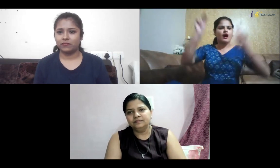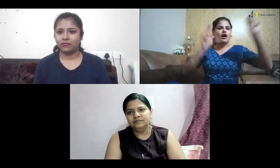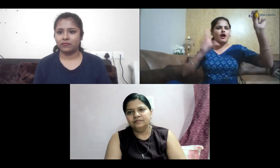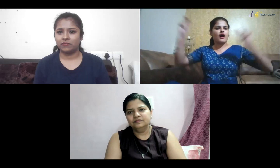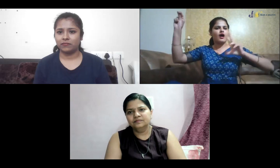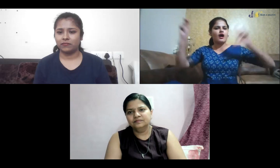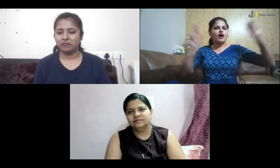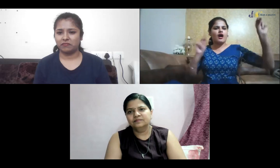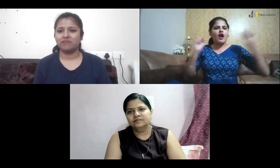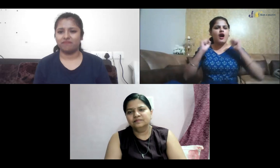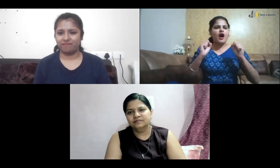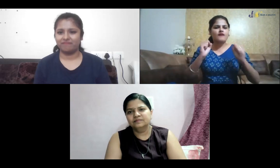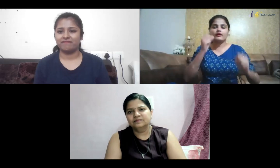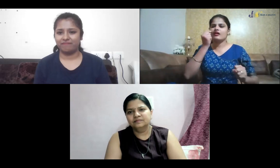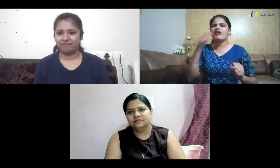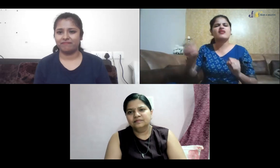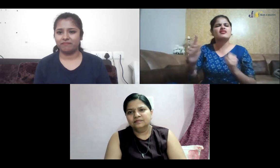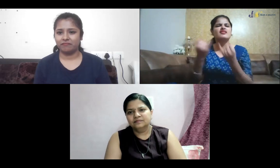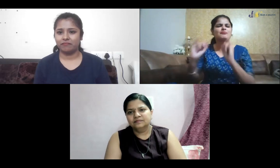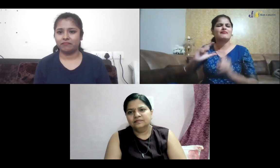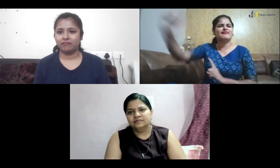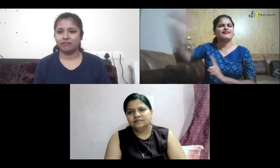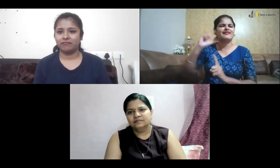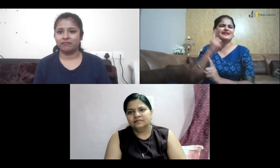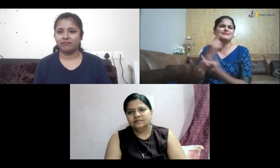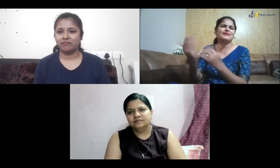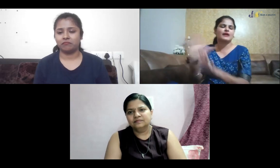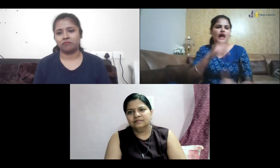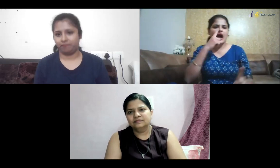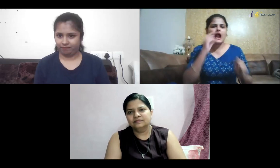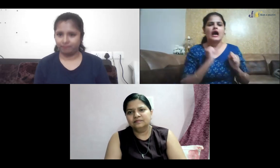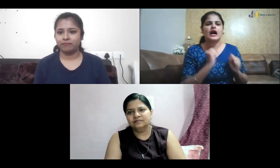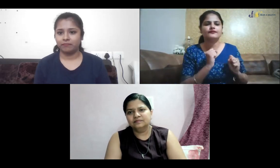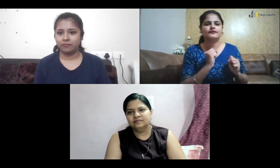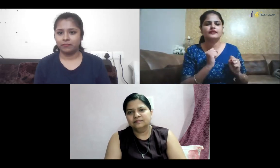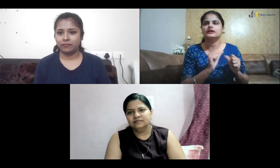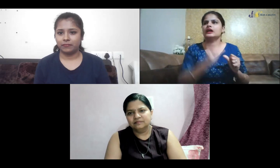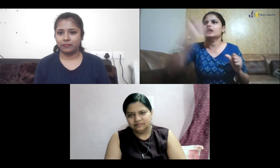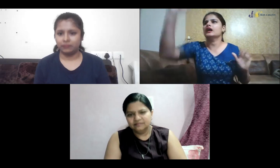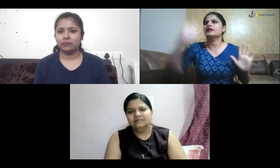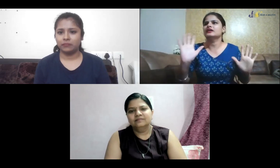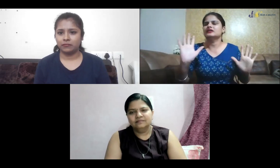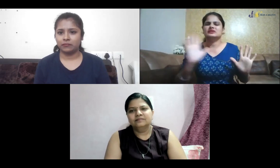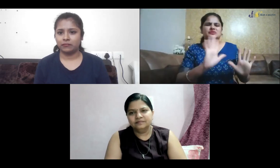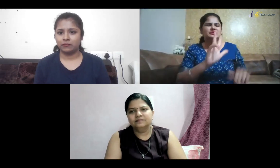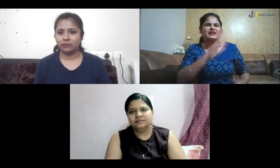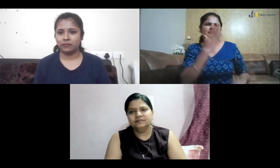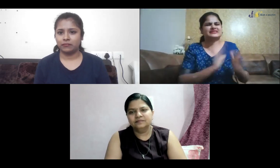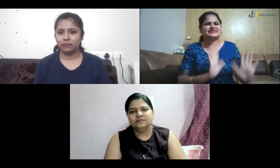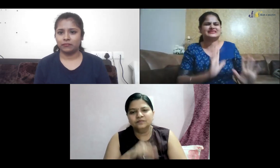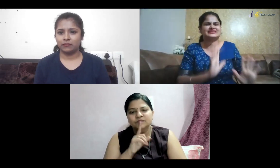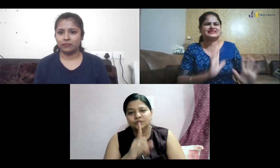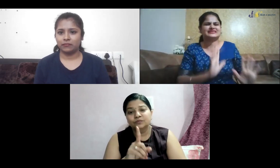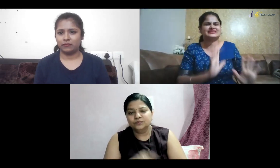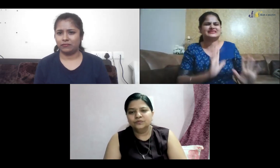study more. And also they have to go far away at the places. But boys are independent. What about the